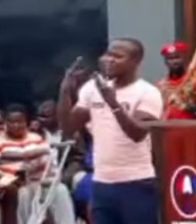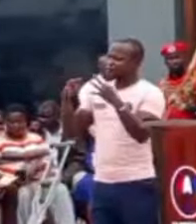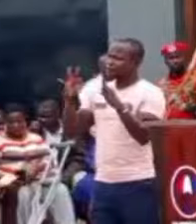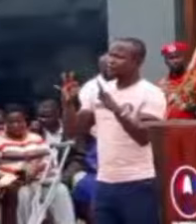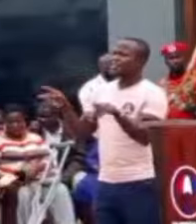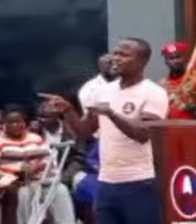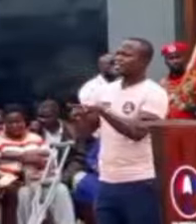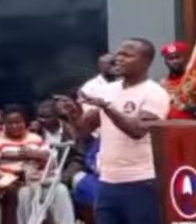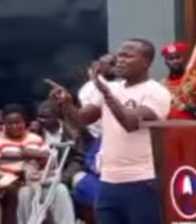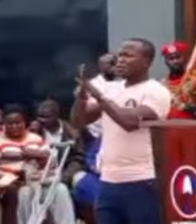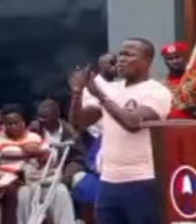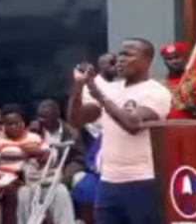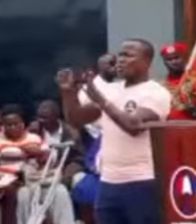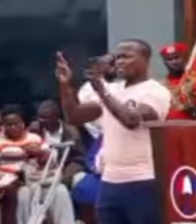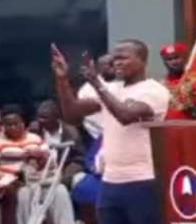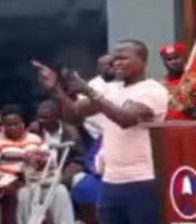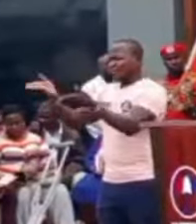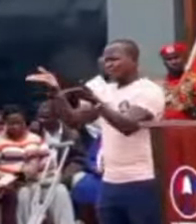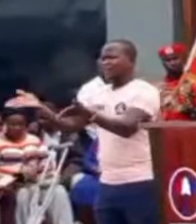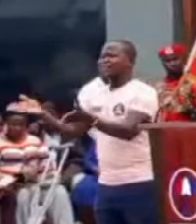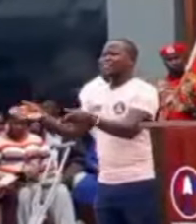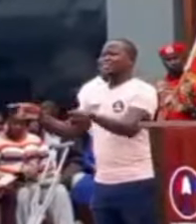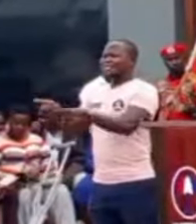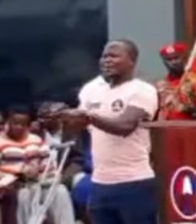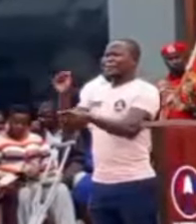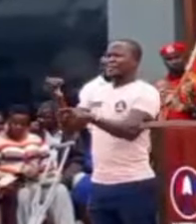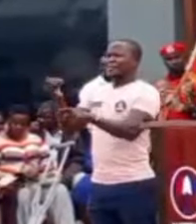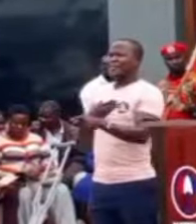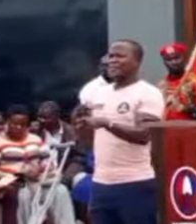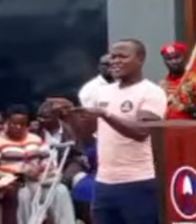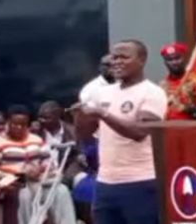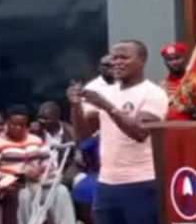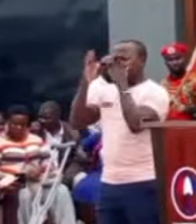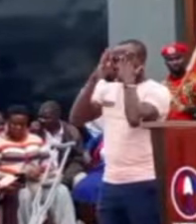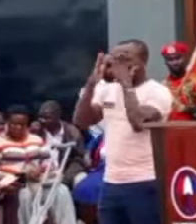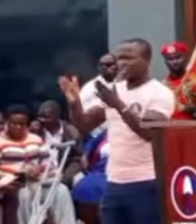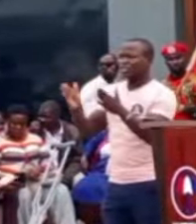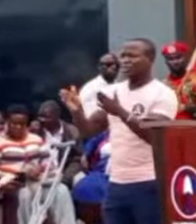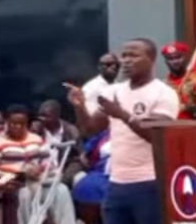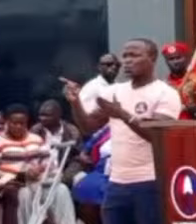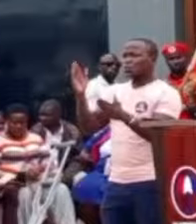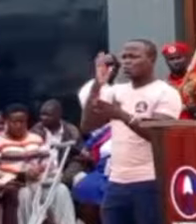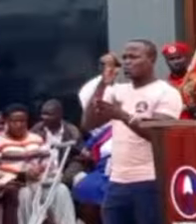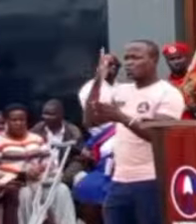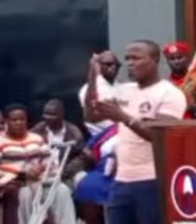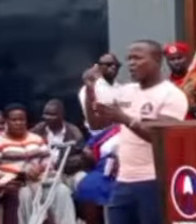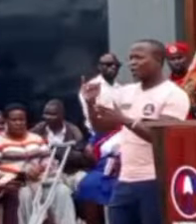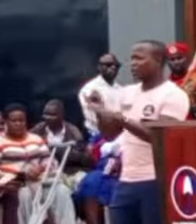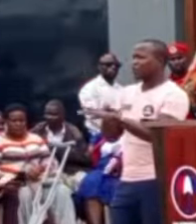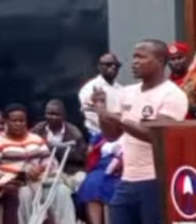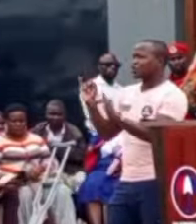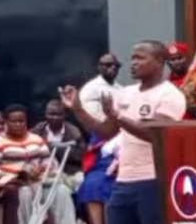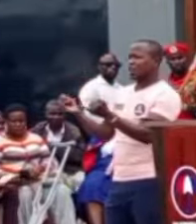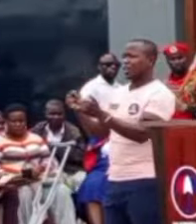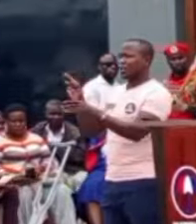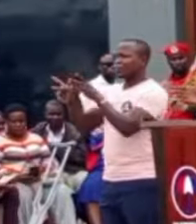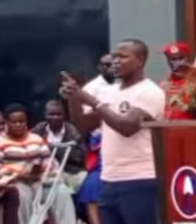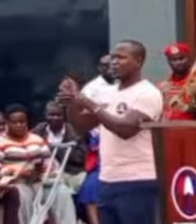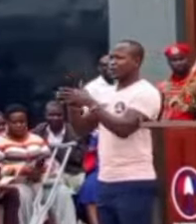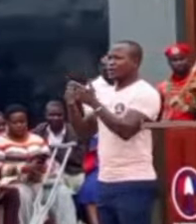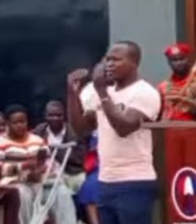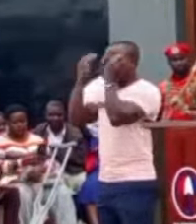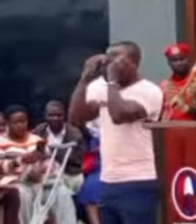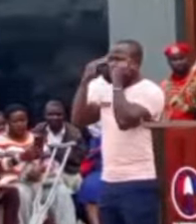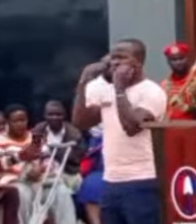law should respect them the same, that they should have the same attention. You notice that while trying our political prisoners in the military